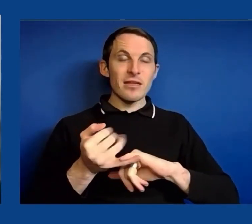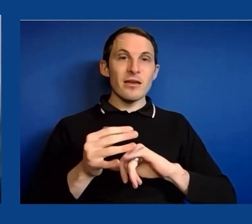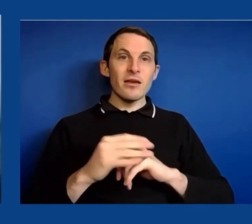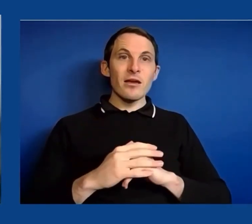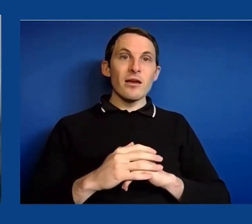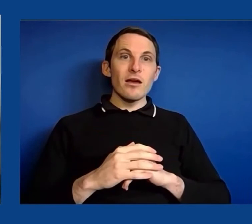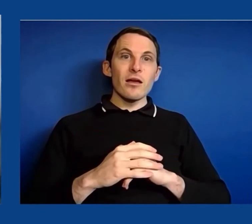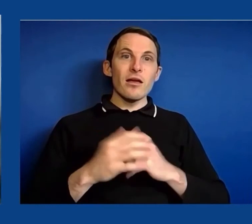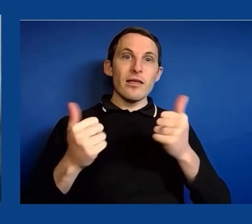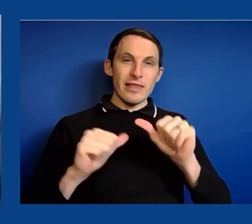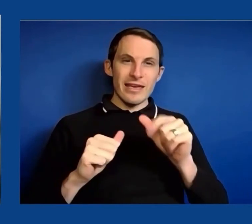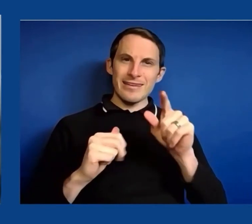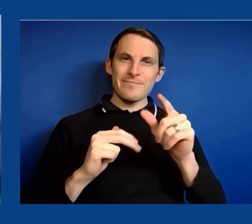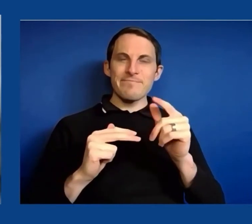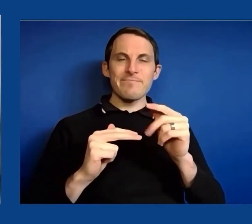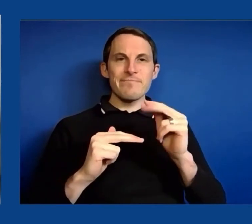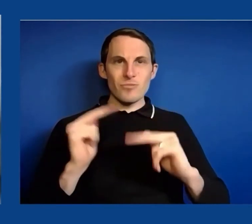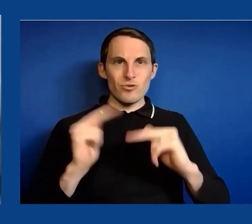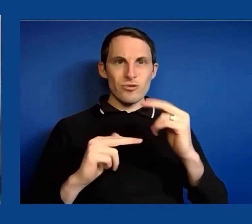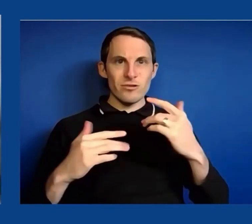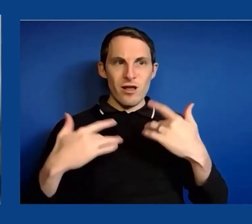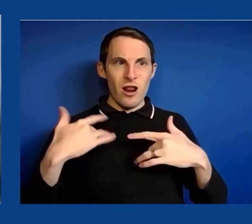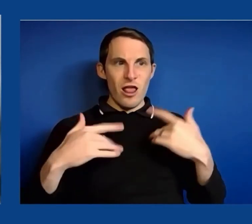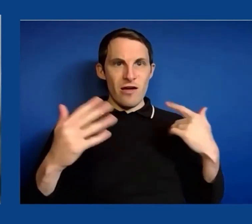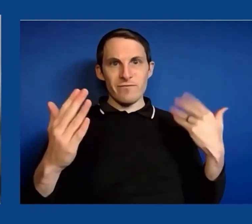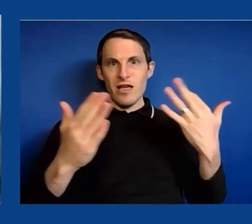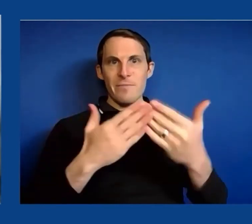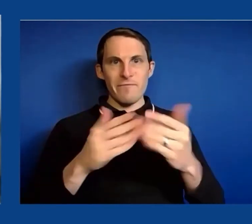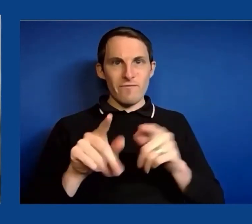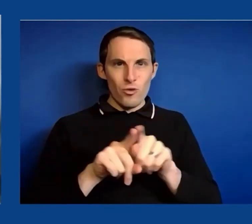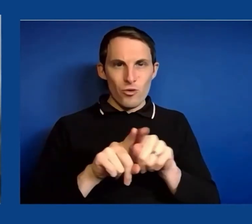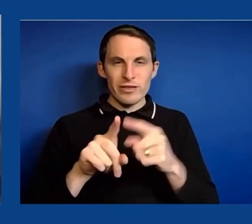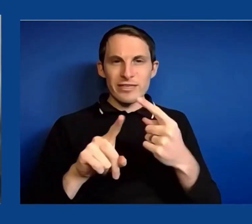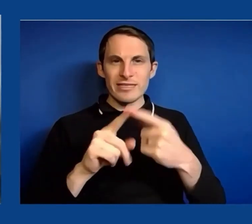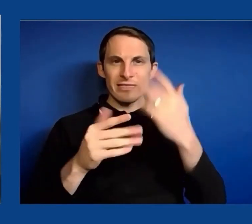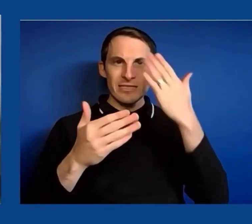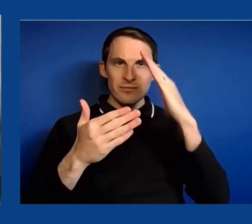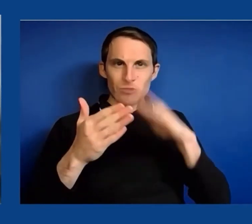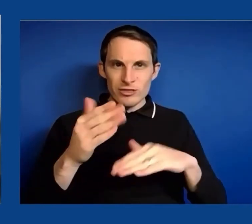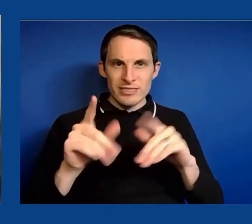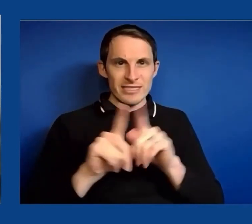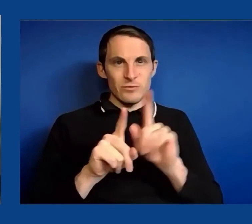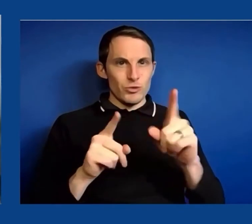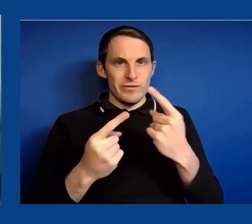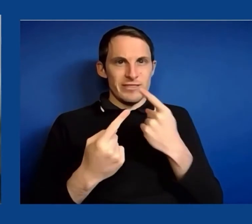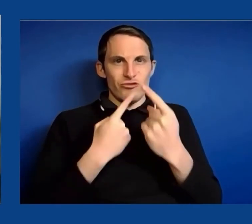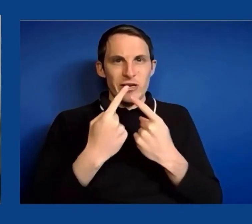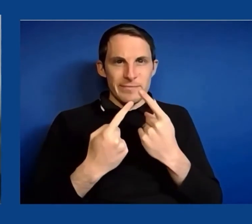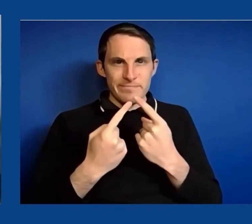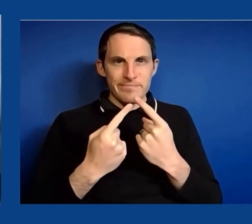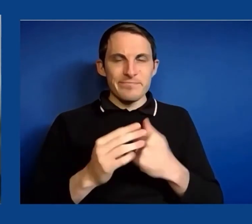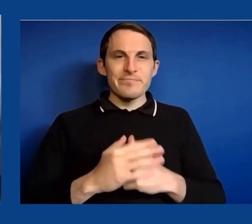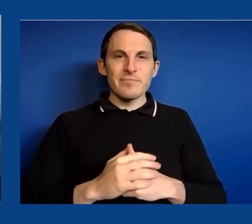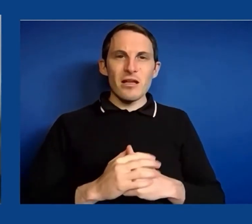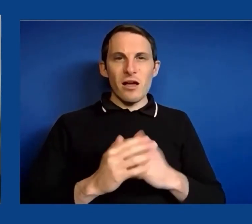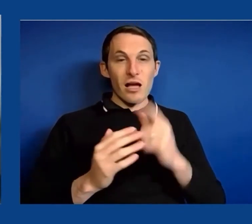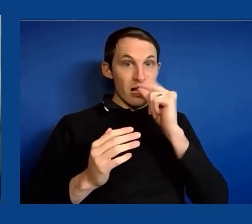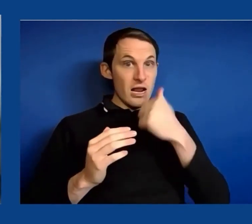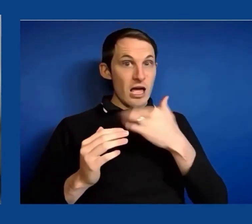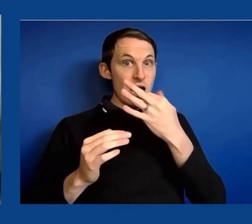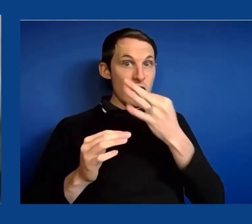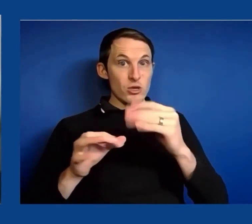build on a lifetime of learning and experience of the type you've just described to us. Can I ask a